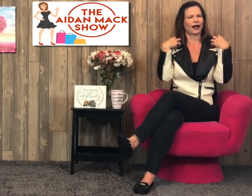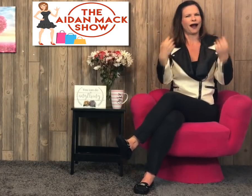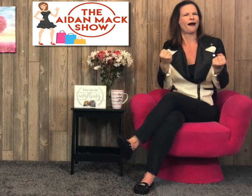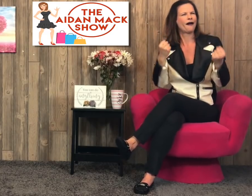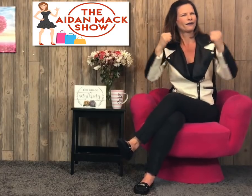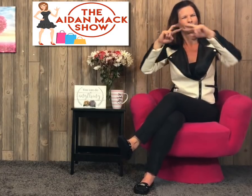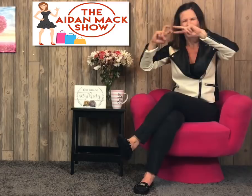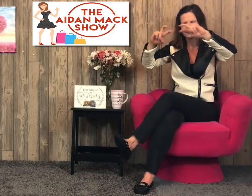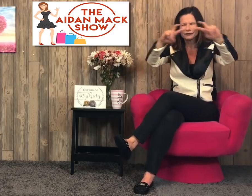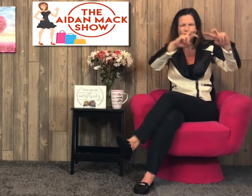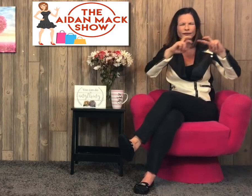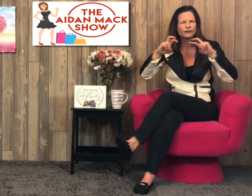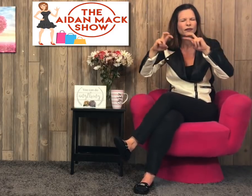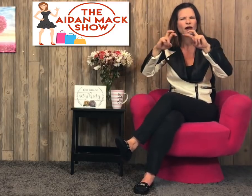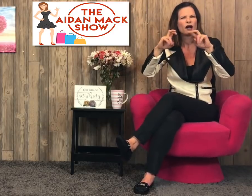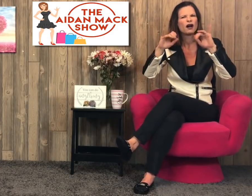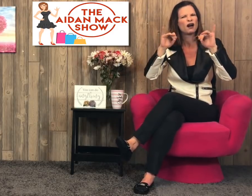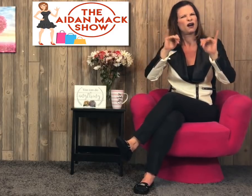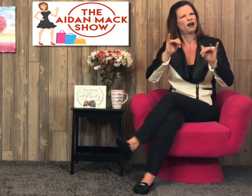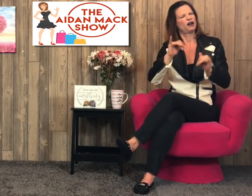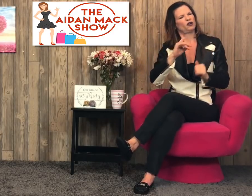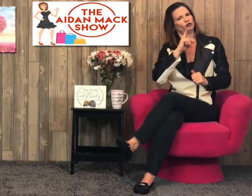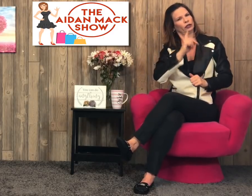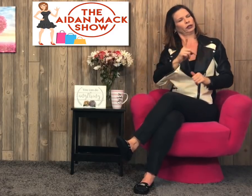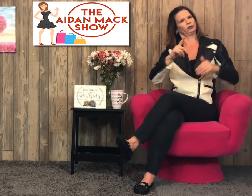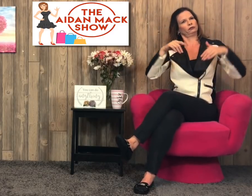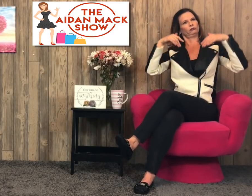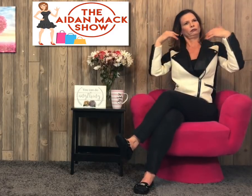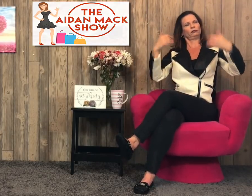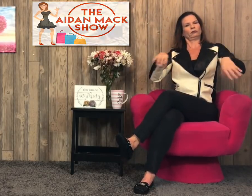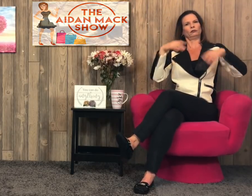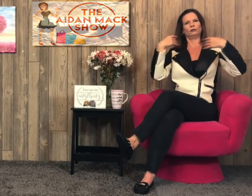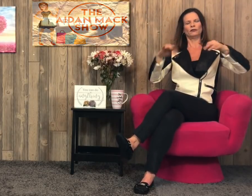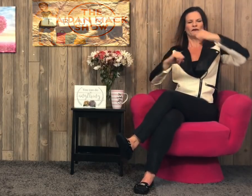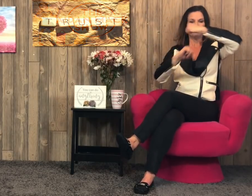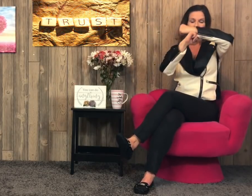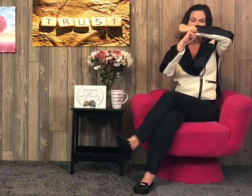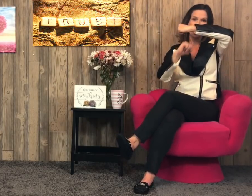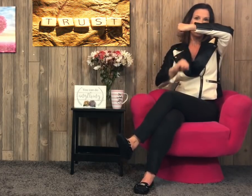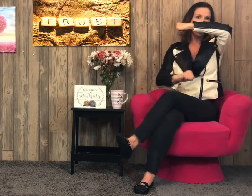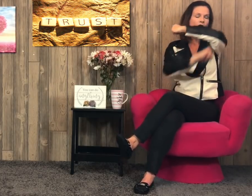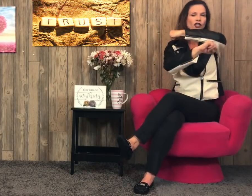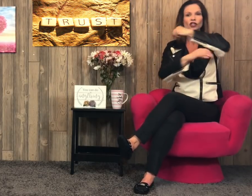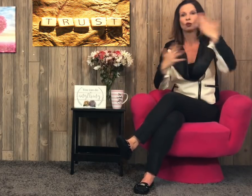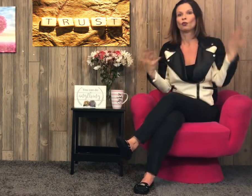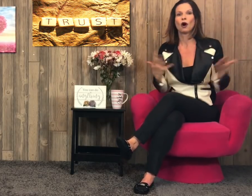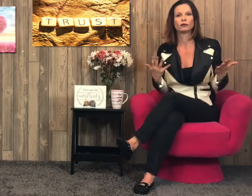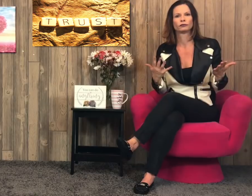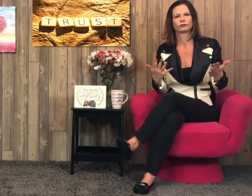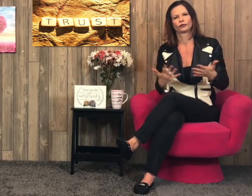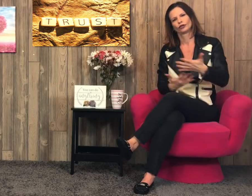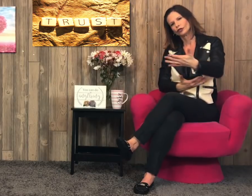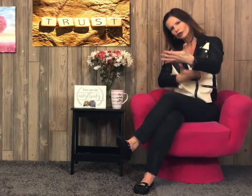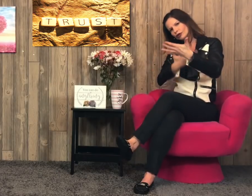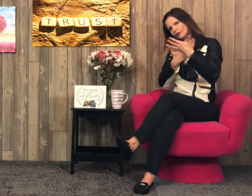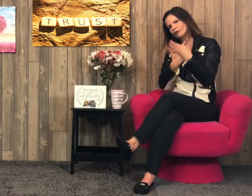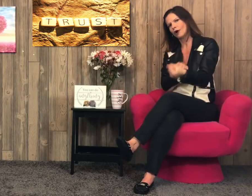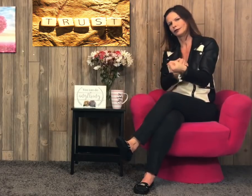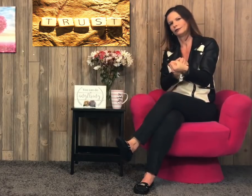Since the beginning of time, one issue that happens all too often, even mental health professionals chime in, and the foundation of a healthy